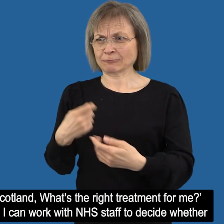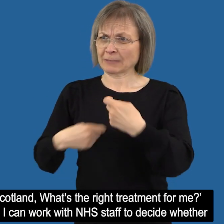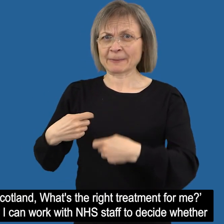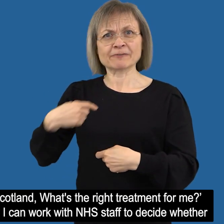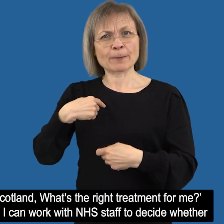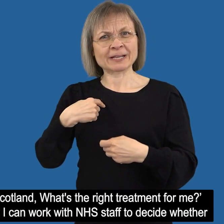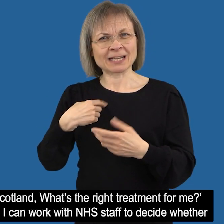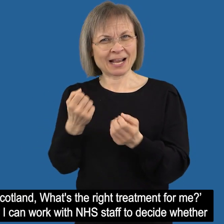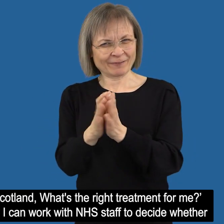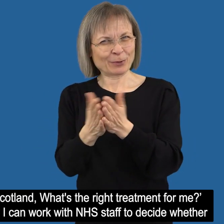#braille-on-labeling-and-pills.